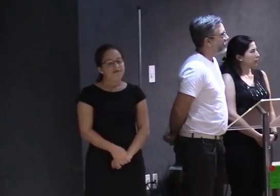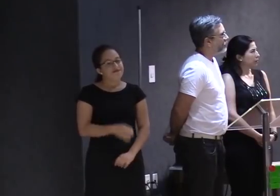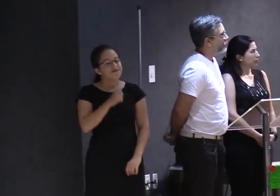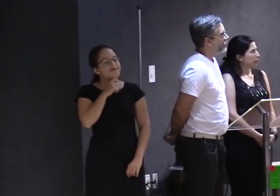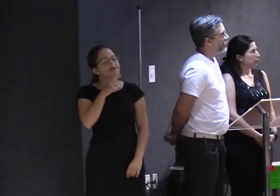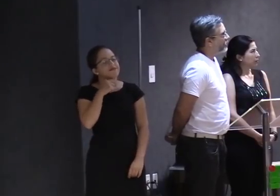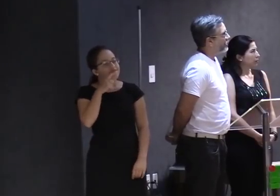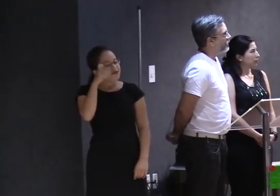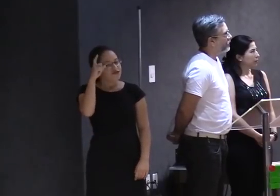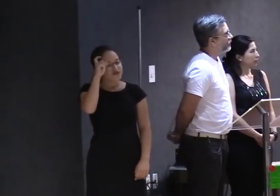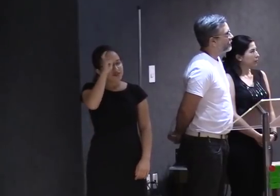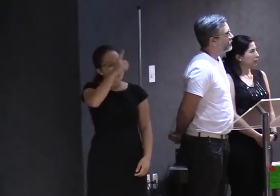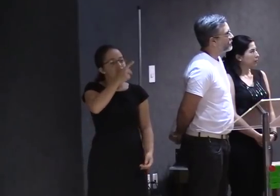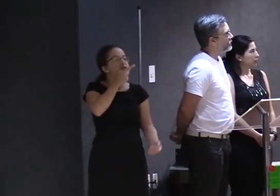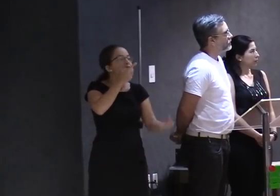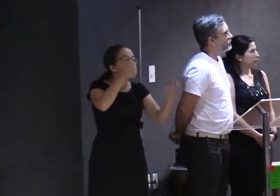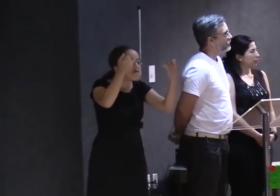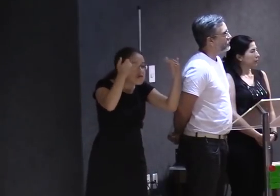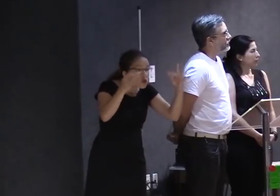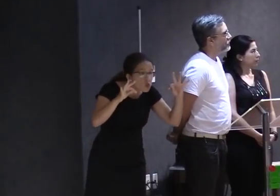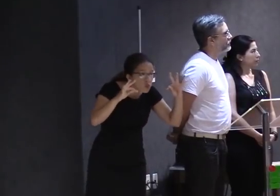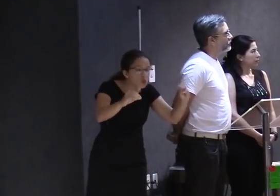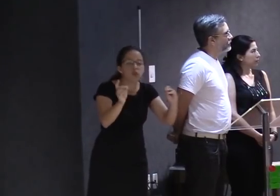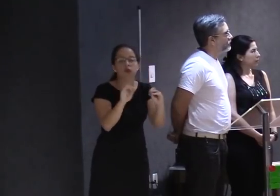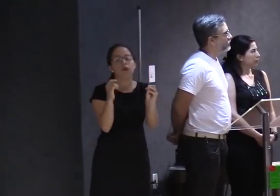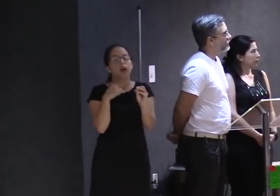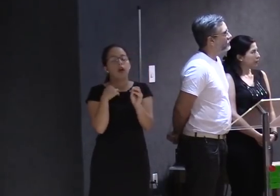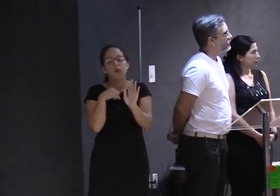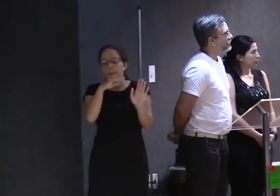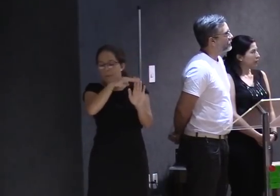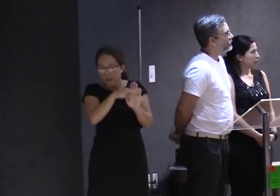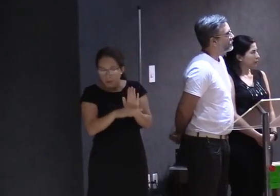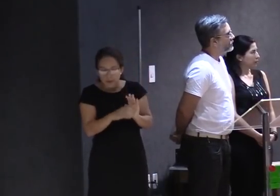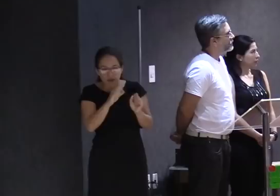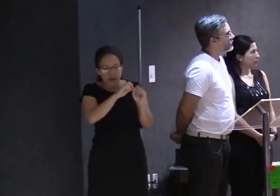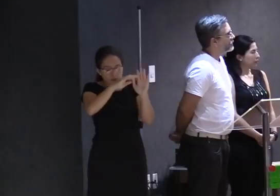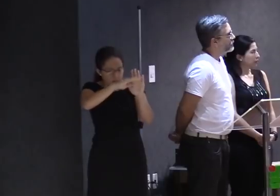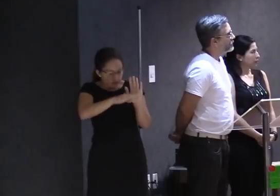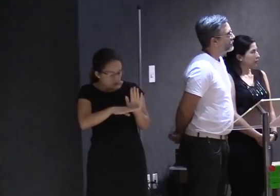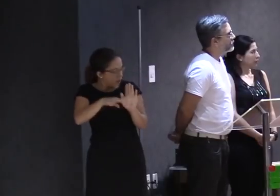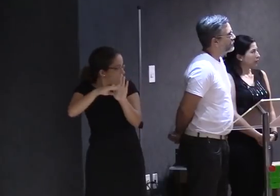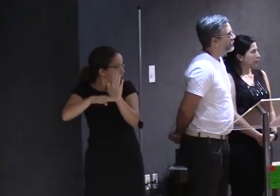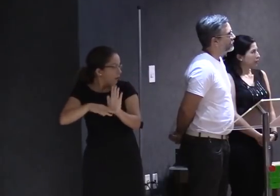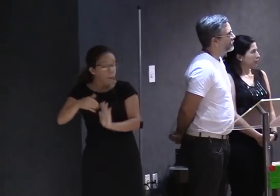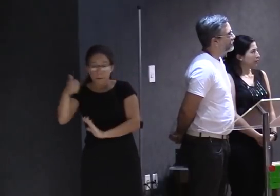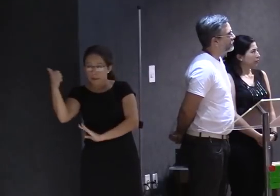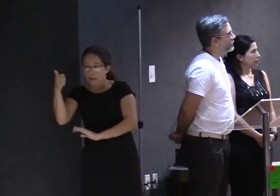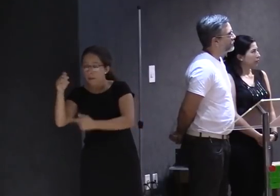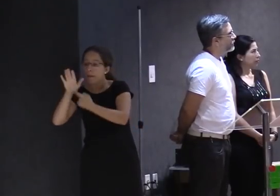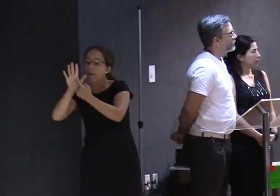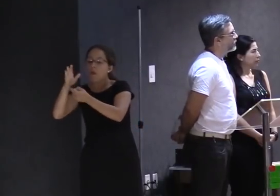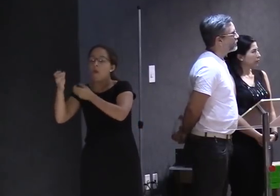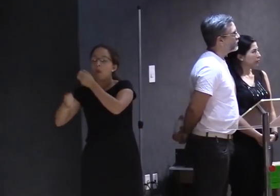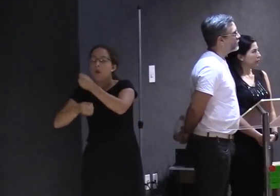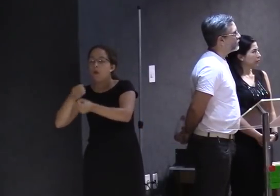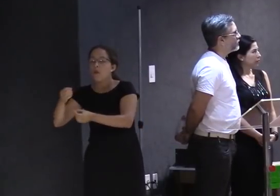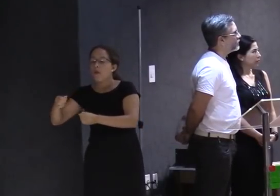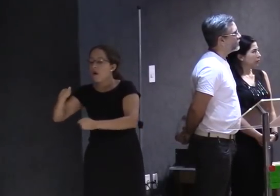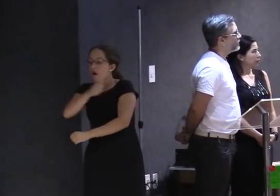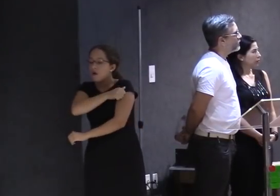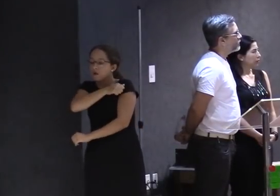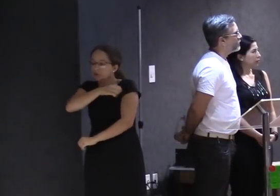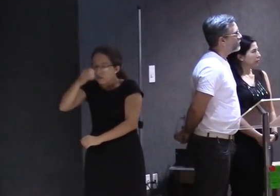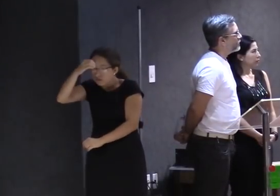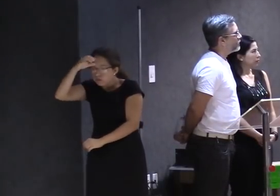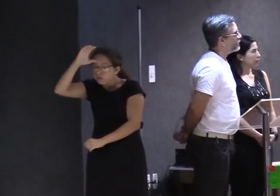sobre todos eles, mas ela dividiu em categoria, por exemplo. A primeira parte fala sobre o conhecimento prioritário do aluno e a segunda parte